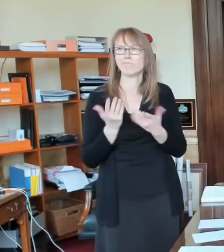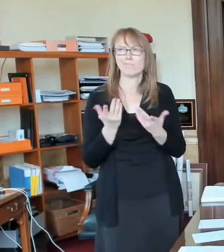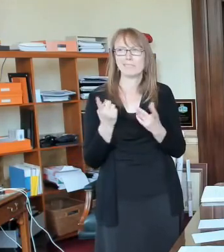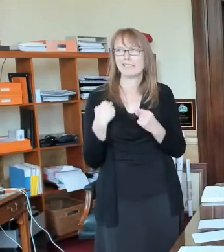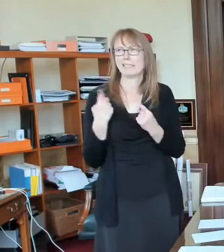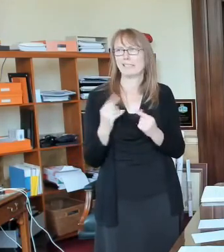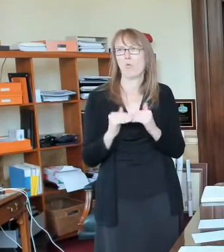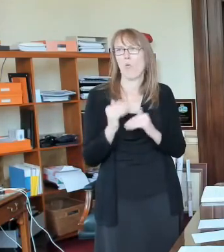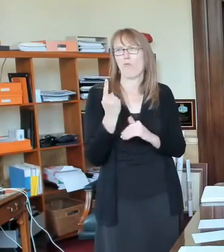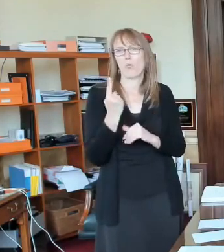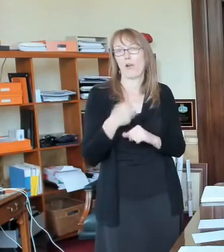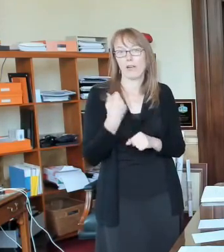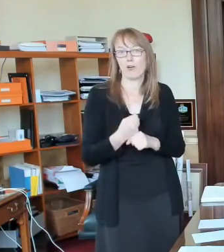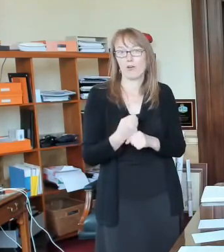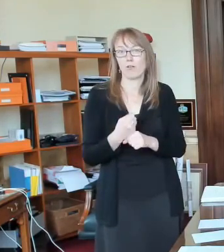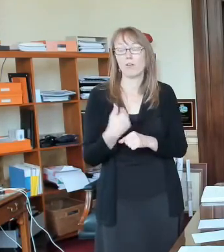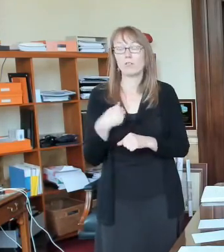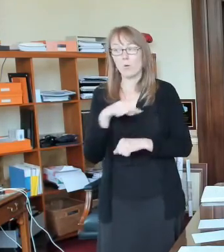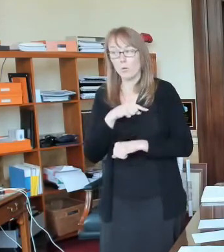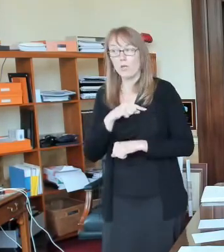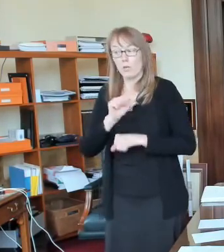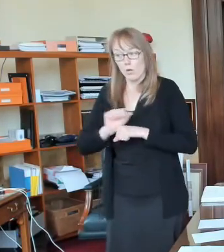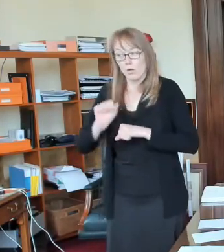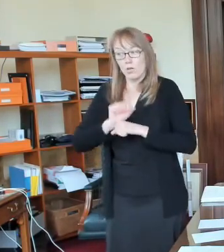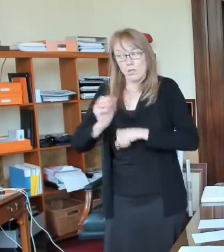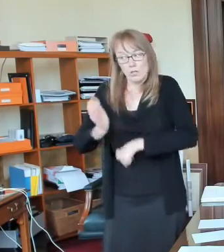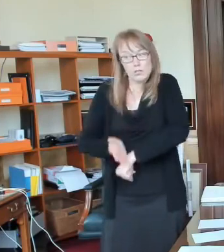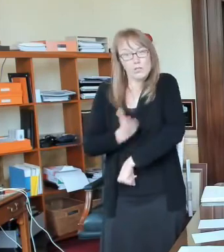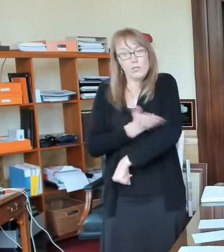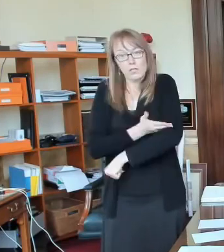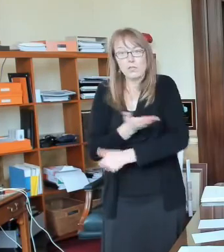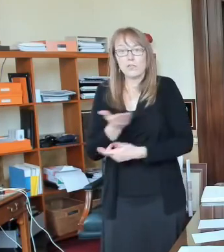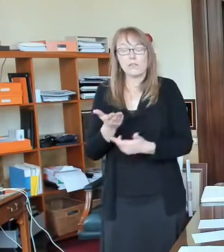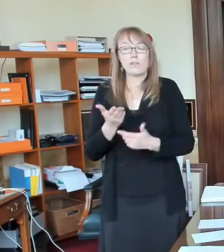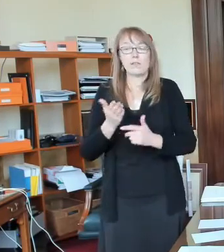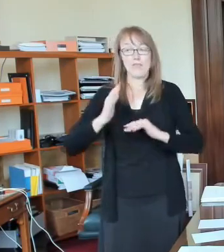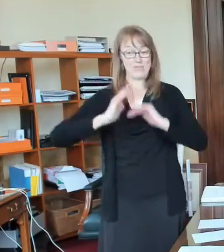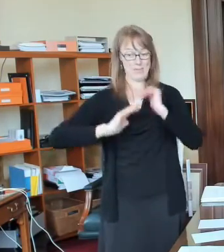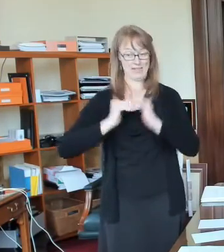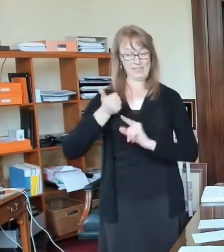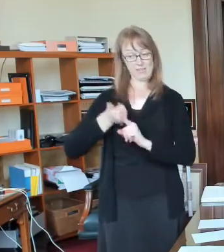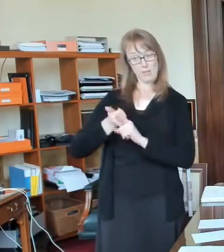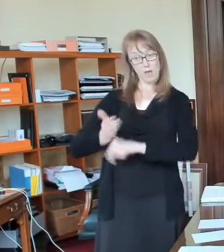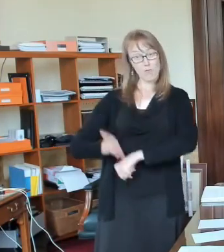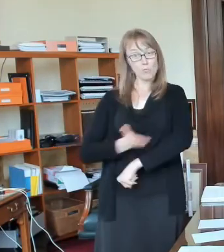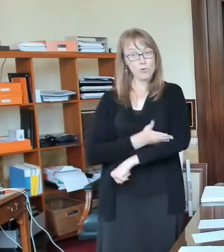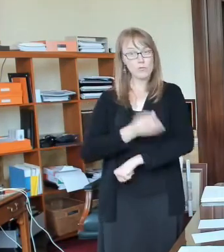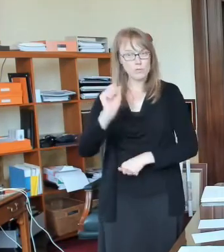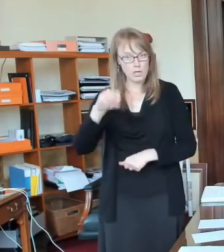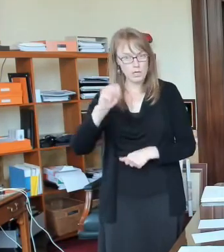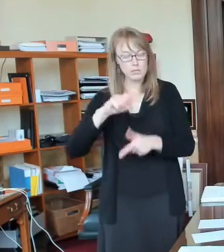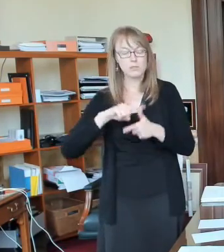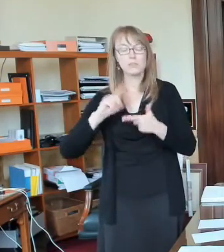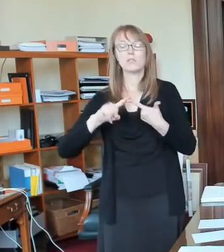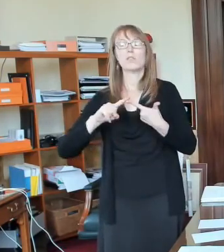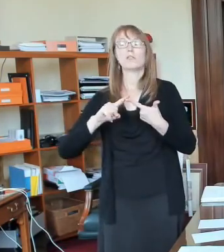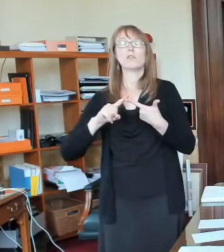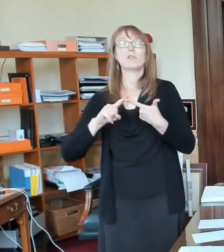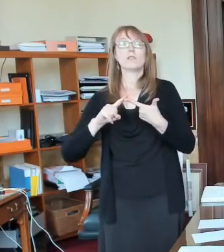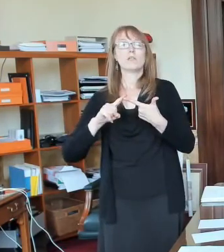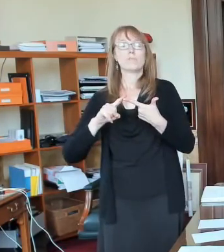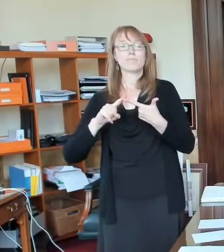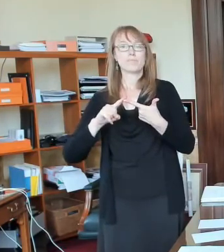lot of work at MSI. We've done a lot of physical improvements to MSI. We've also, though, done a lot